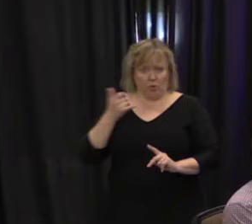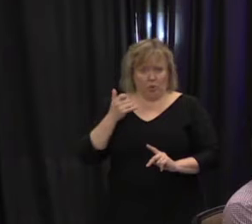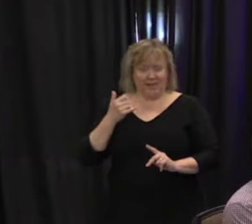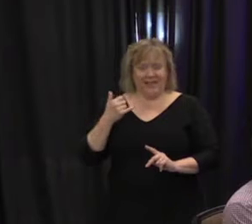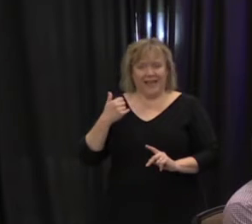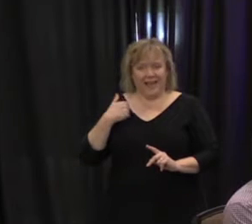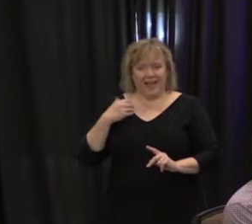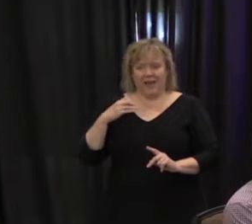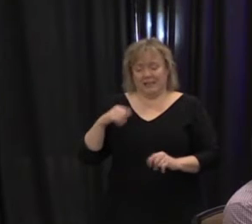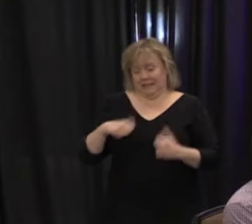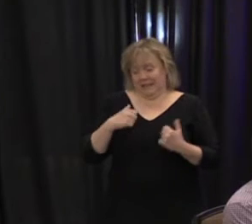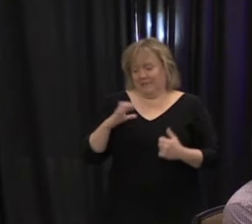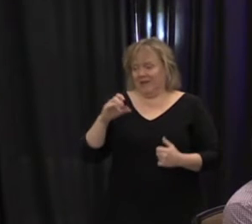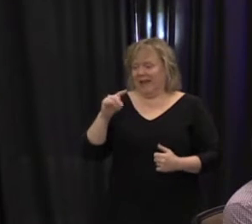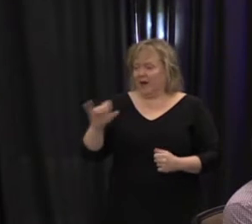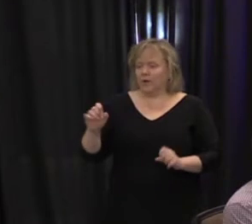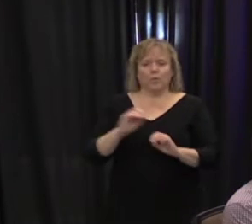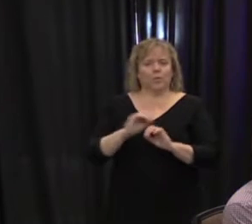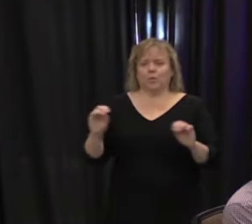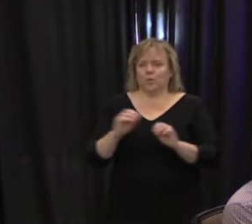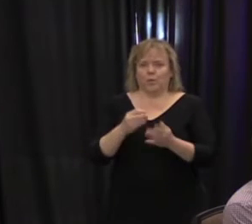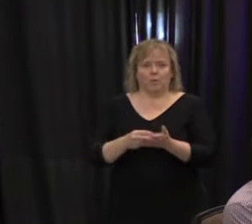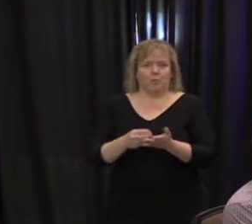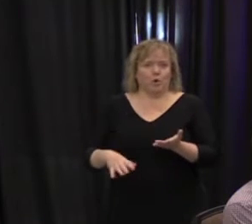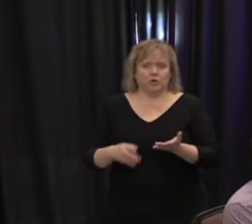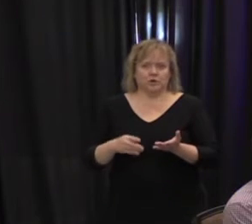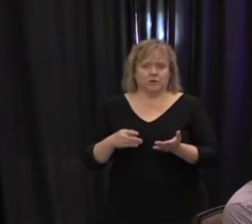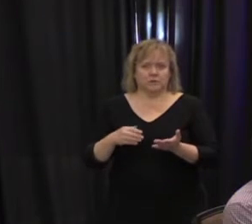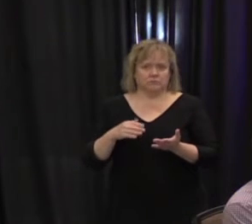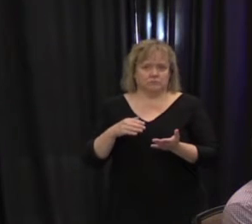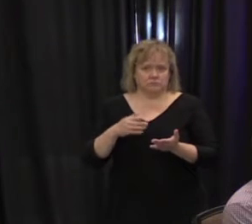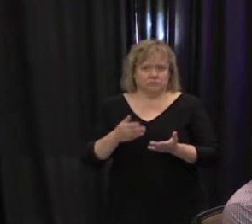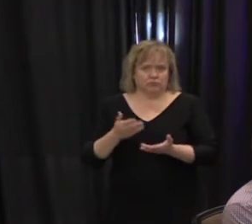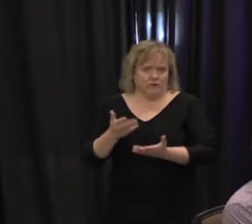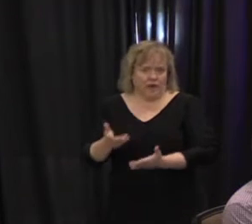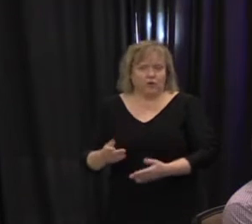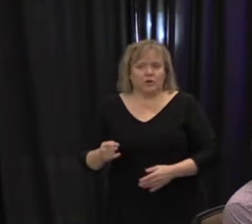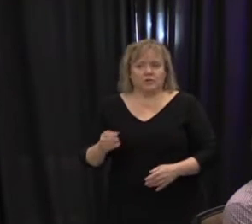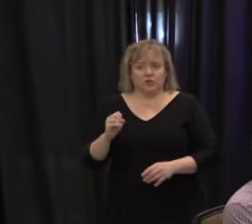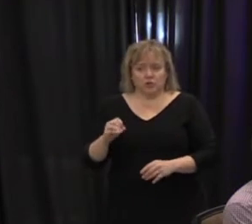have an abortion provider. So not only are people crossing county lines, they're also